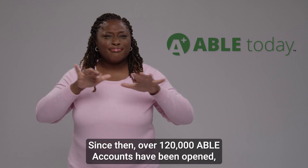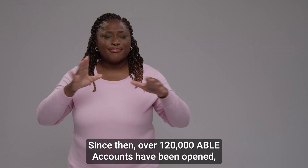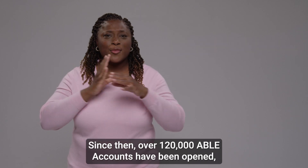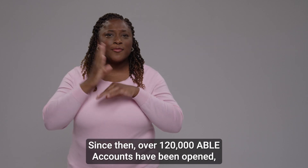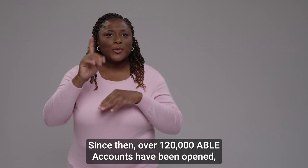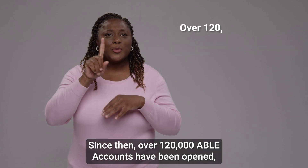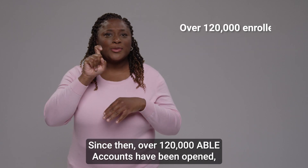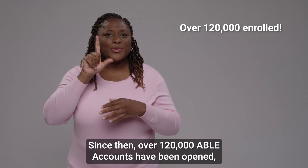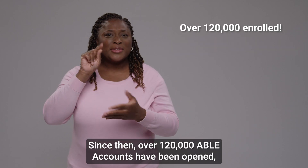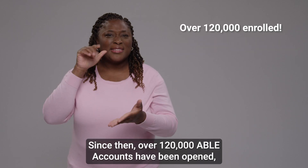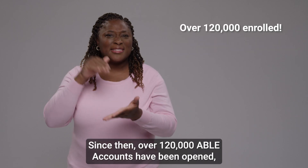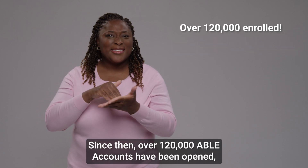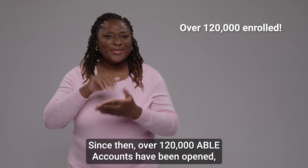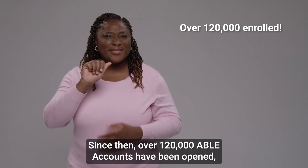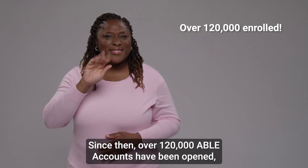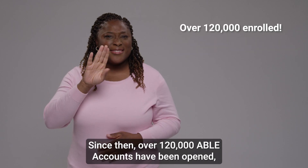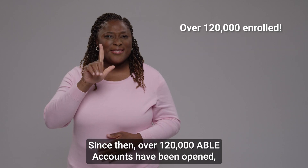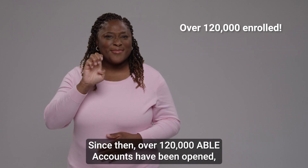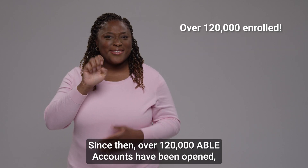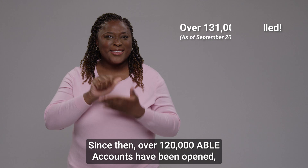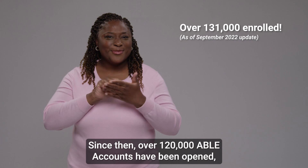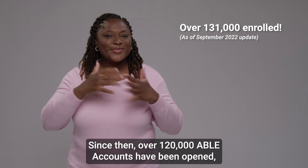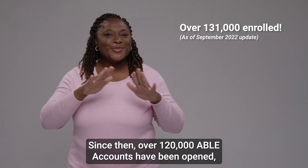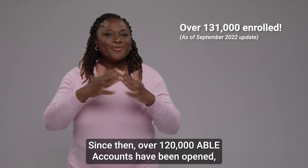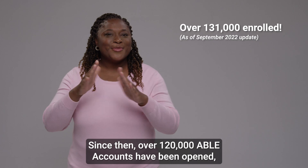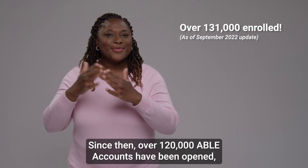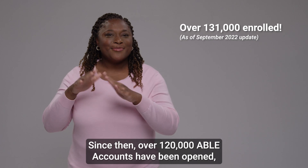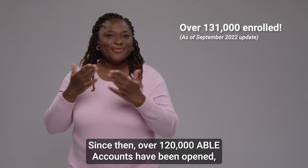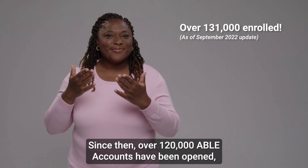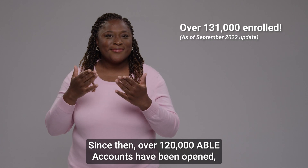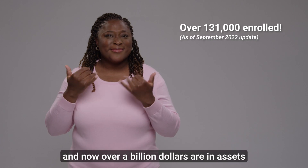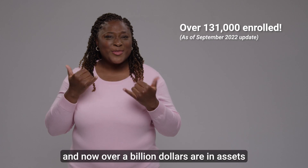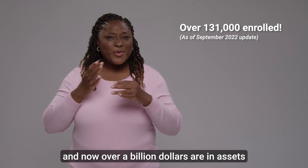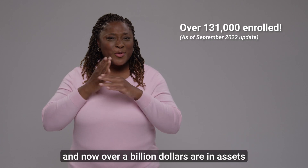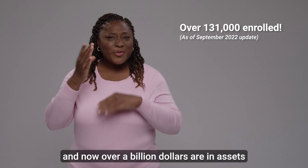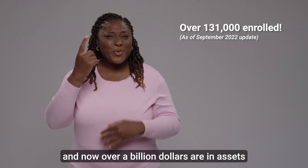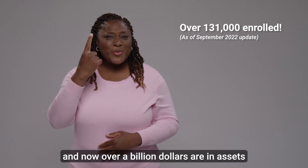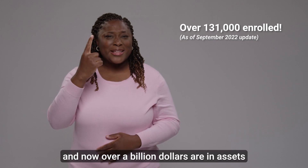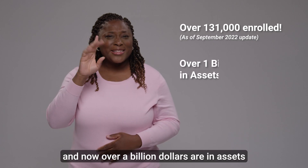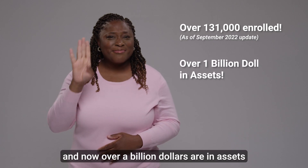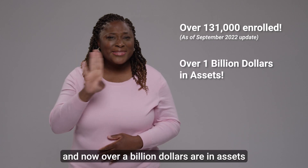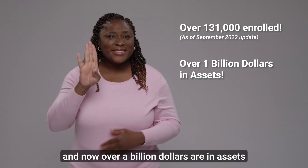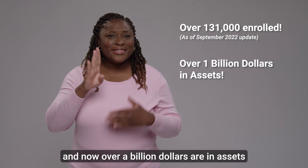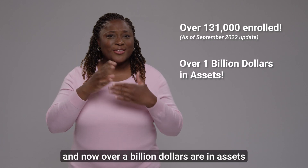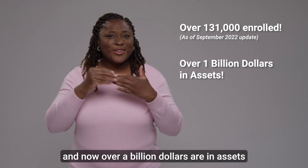over 120,000 ABLE accounts have been opened. And now, over $1 billion are